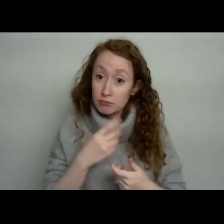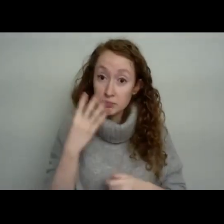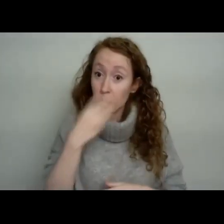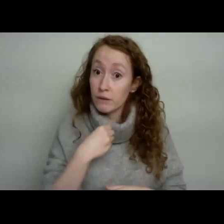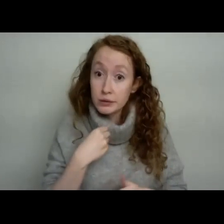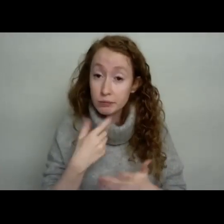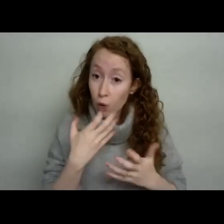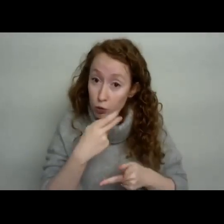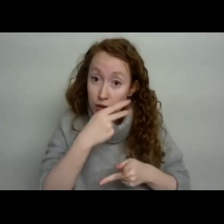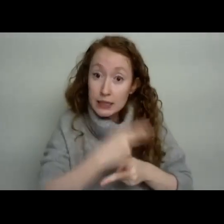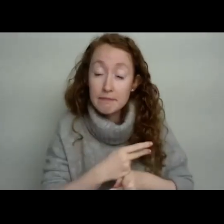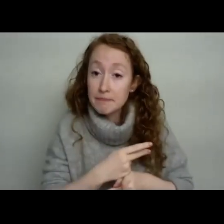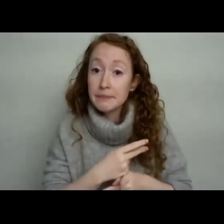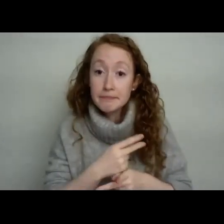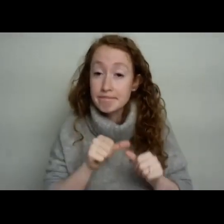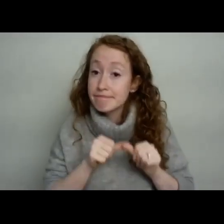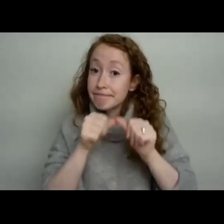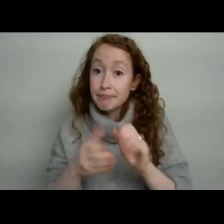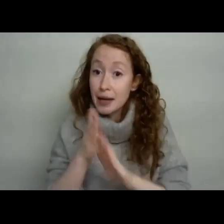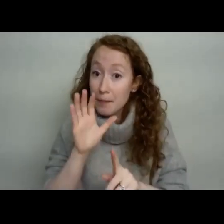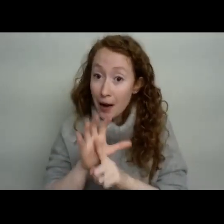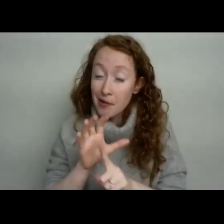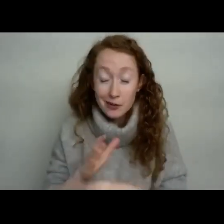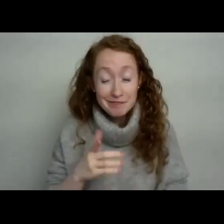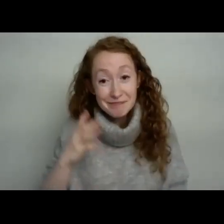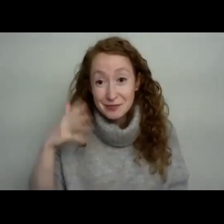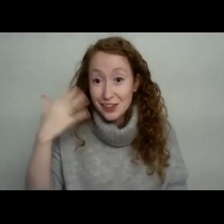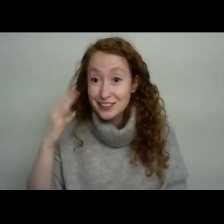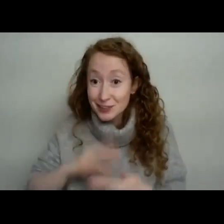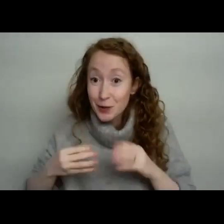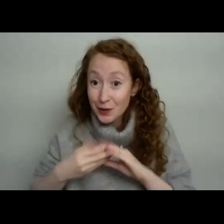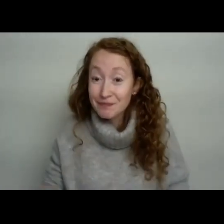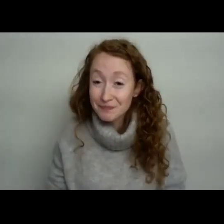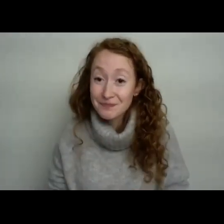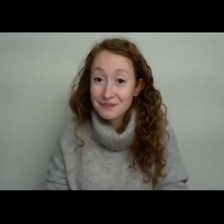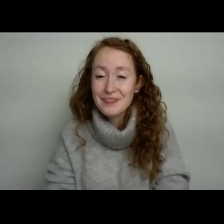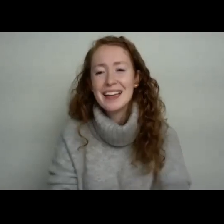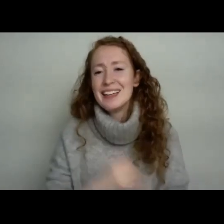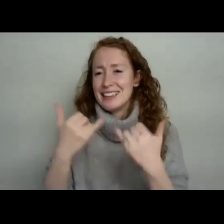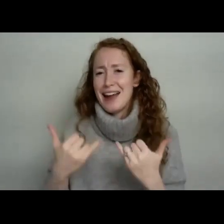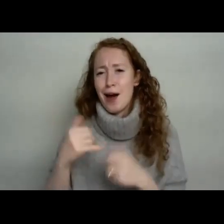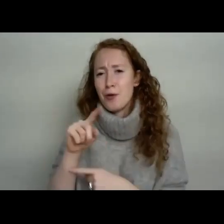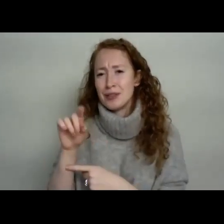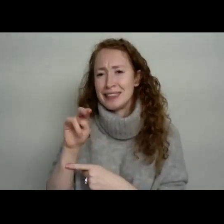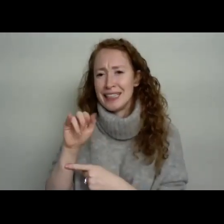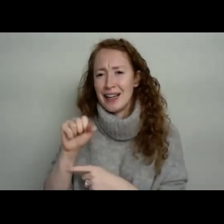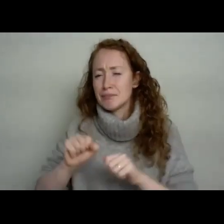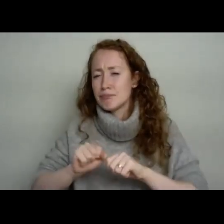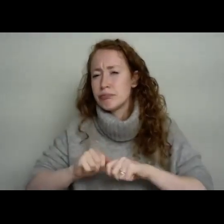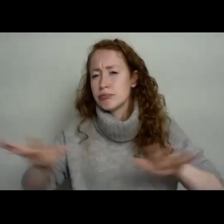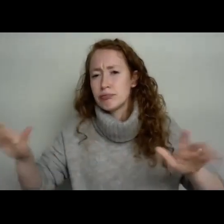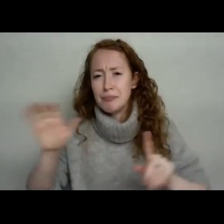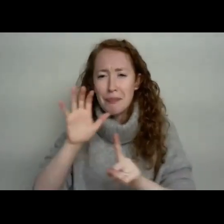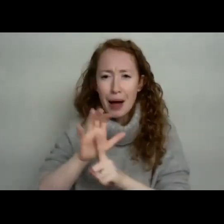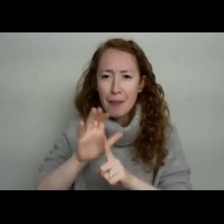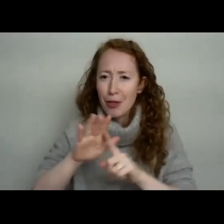stuck. So yes, wild times. And of course now zinnias are one of the most popular plants on the planet. Certainly they're